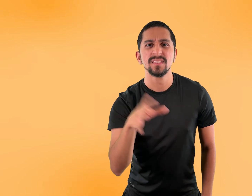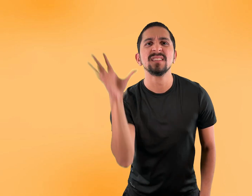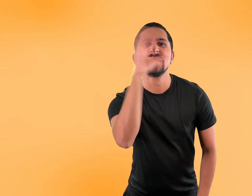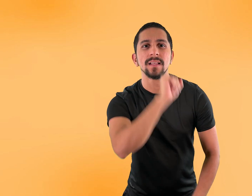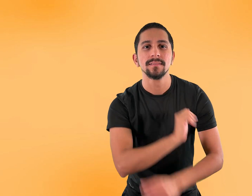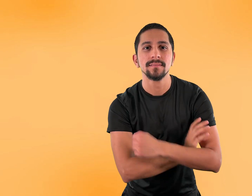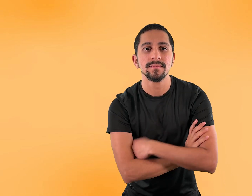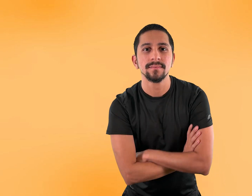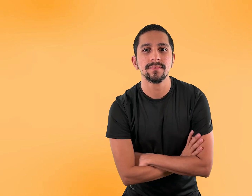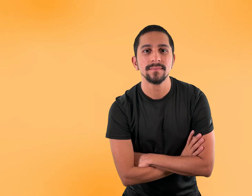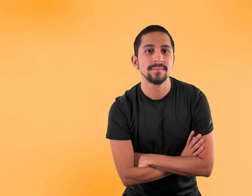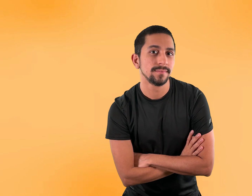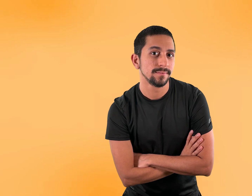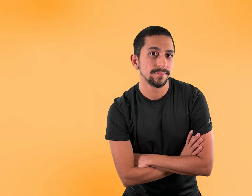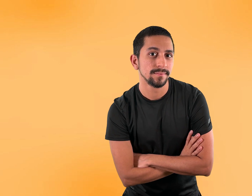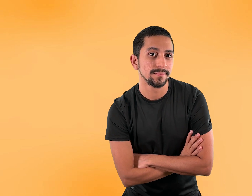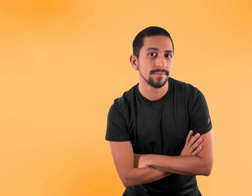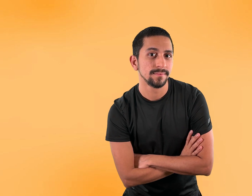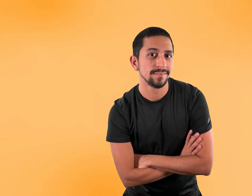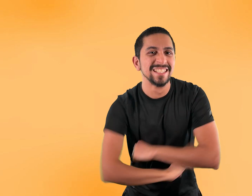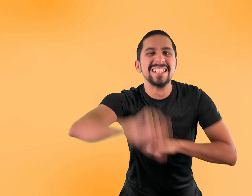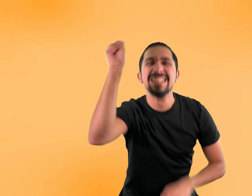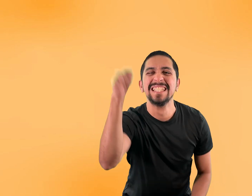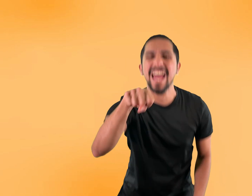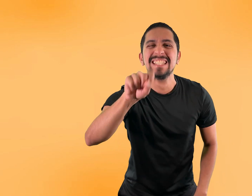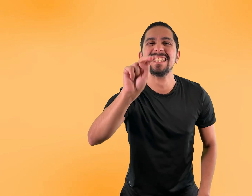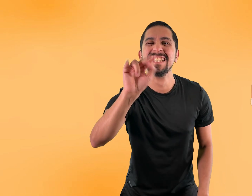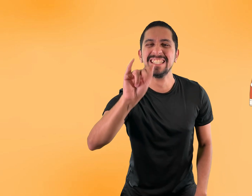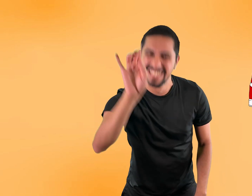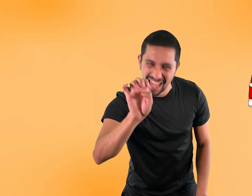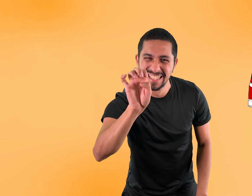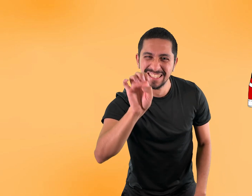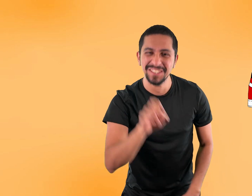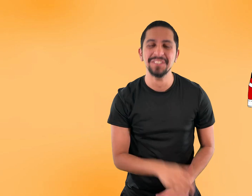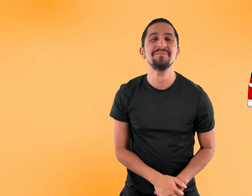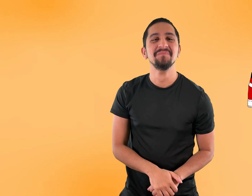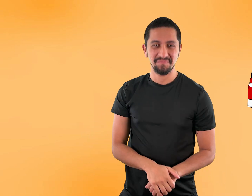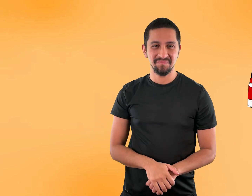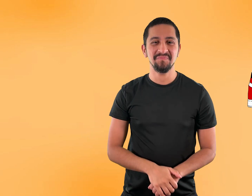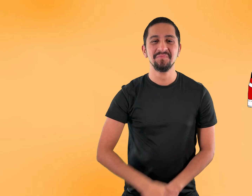Did you guess it? That's right, Nike.